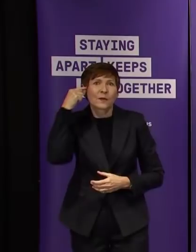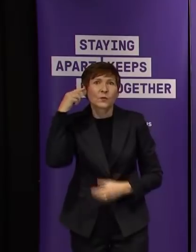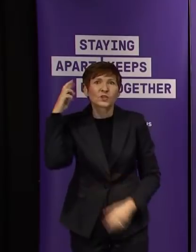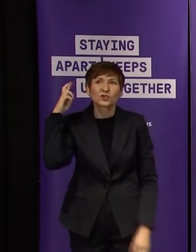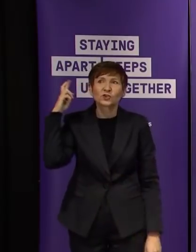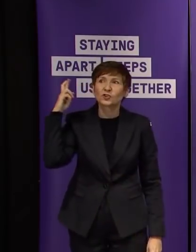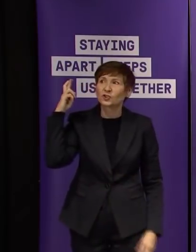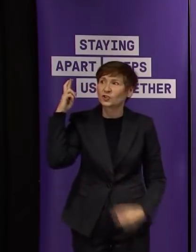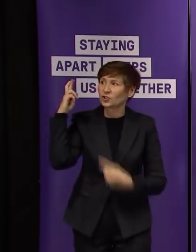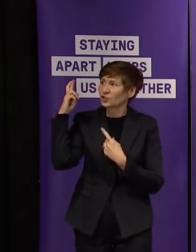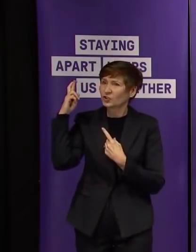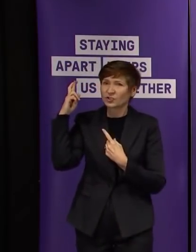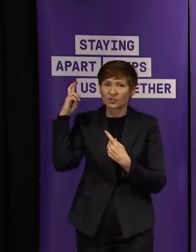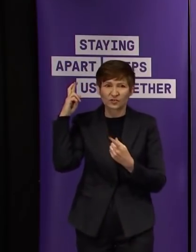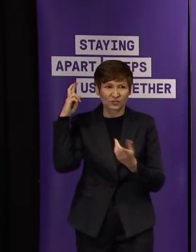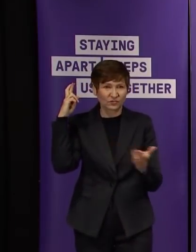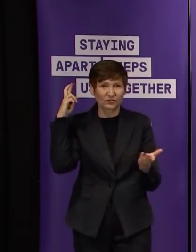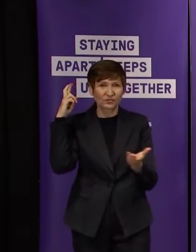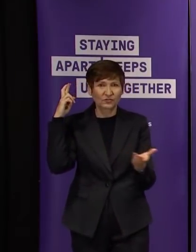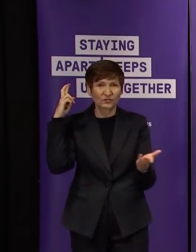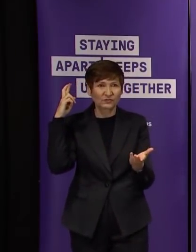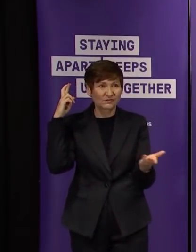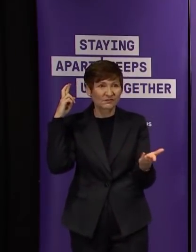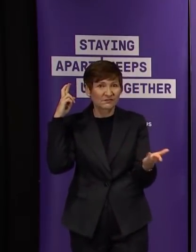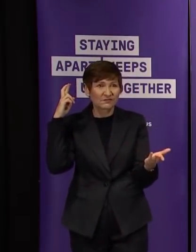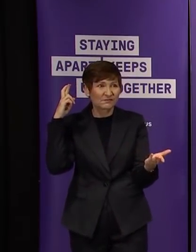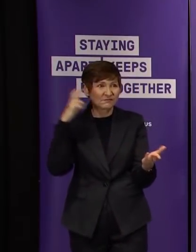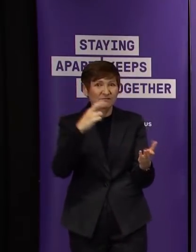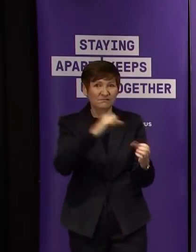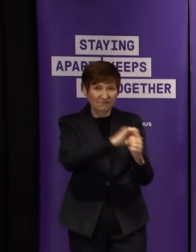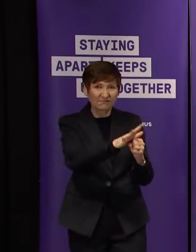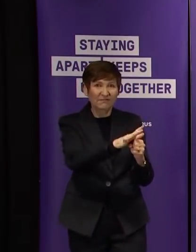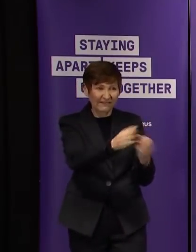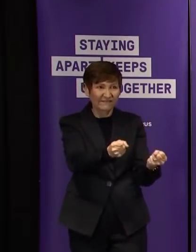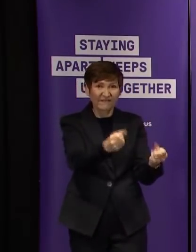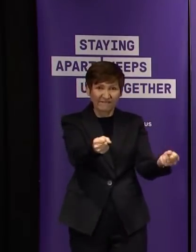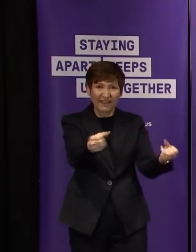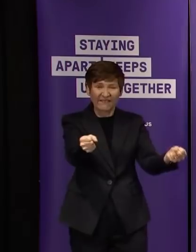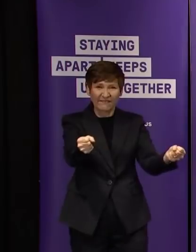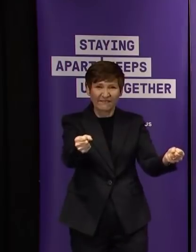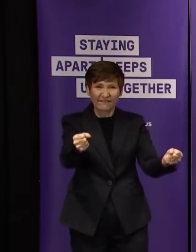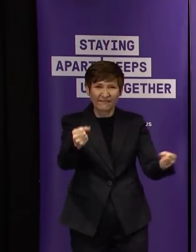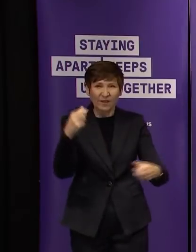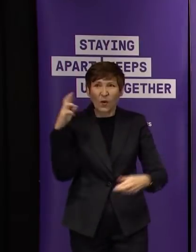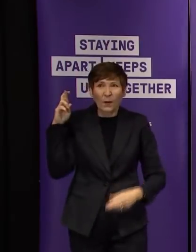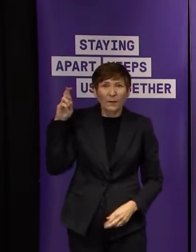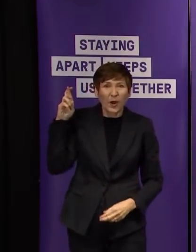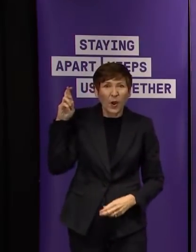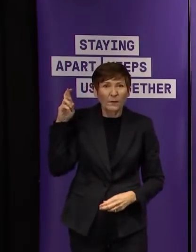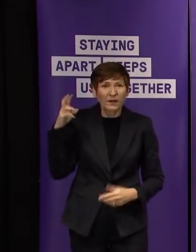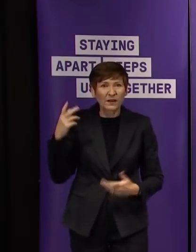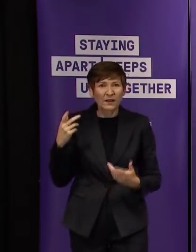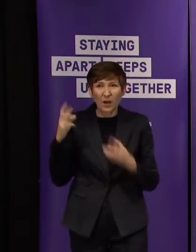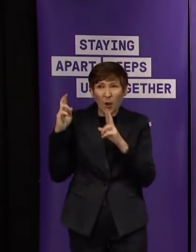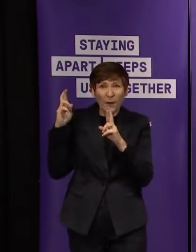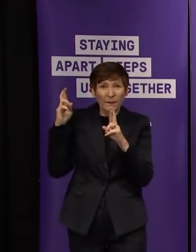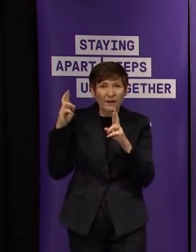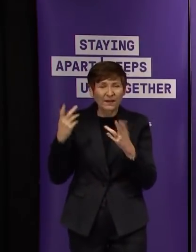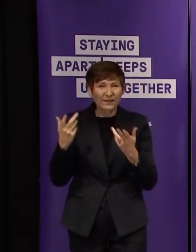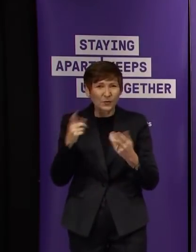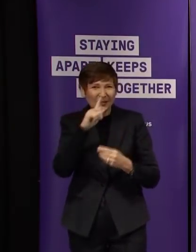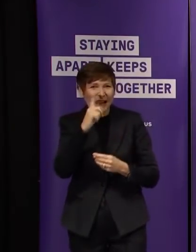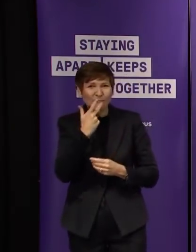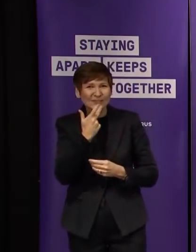is, when clearly the evidence tells us otherwise. You can't pretend your way out of this. You've got to